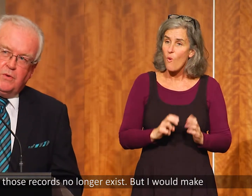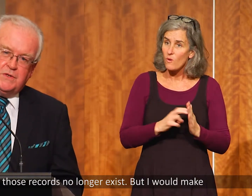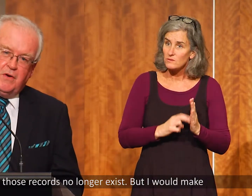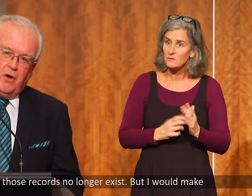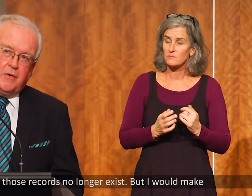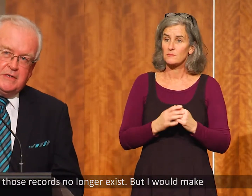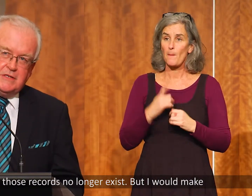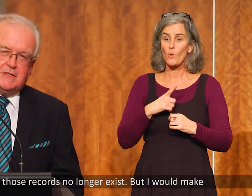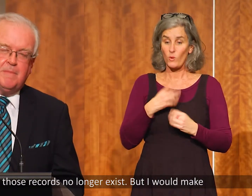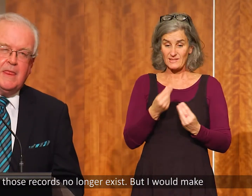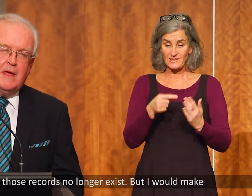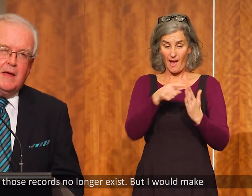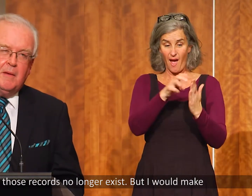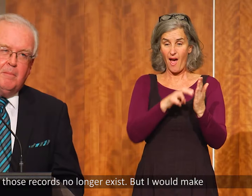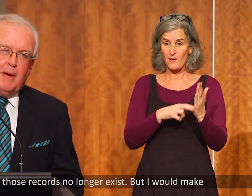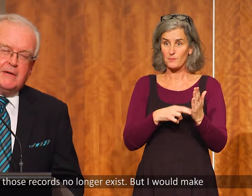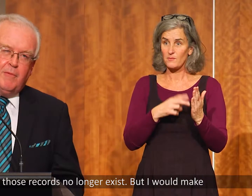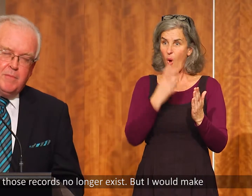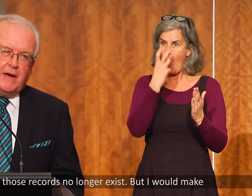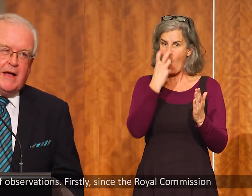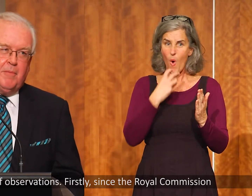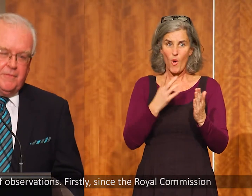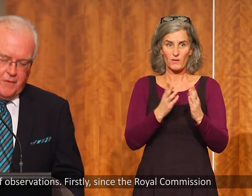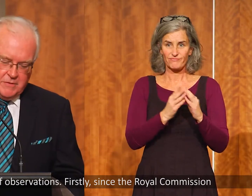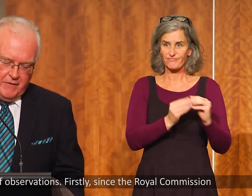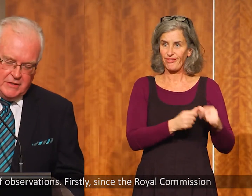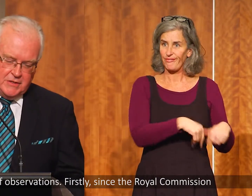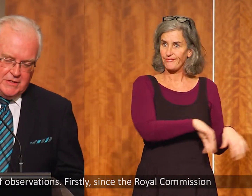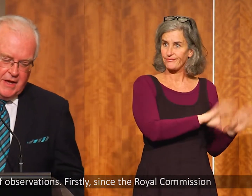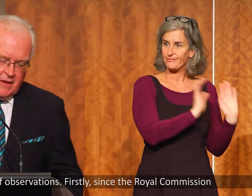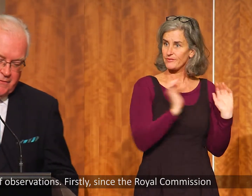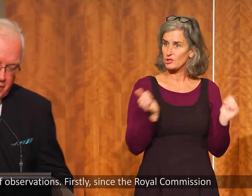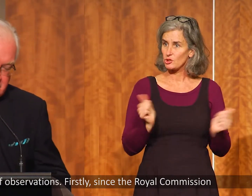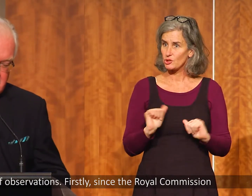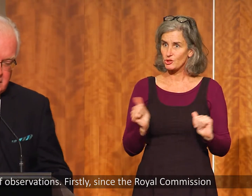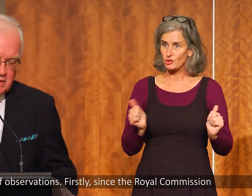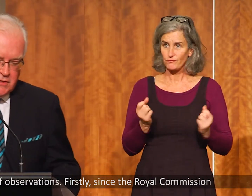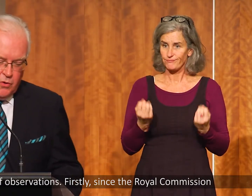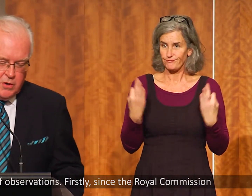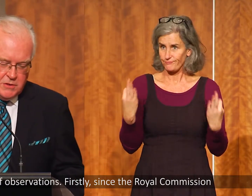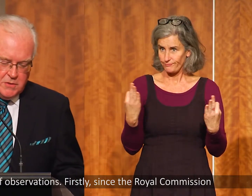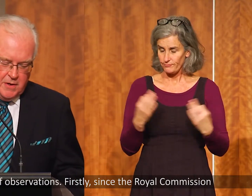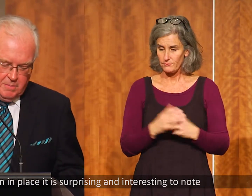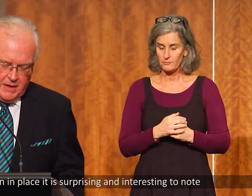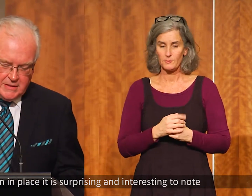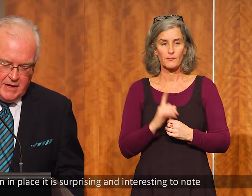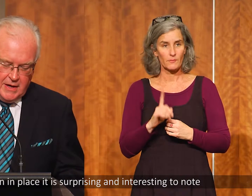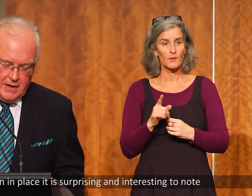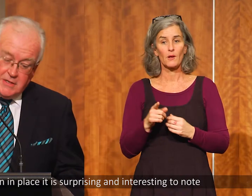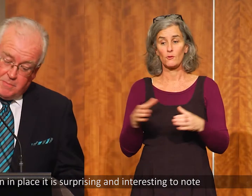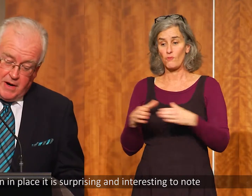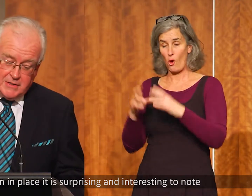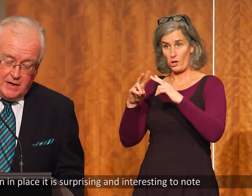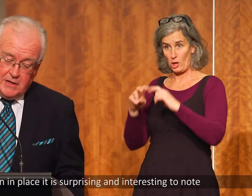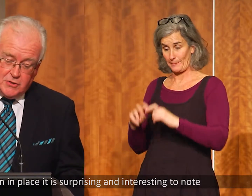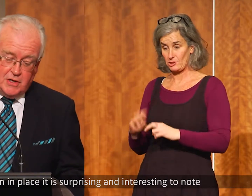those records no longer exist. But I would make a couple of observations. The first is that since the Royal Commission's been in place, it